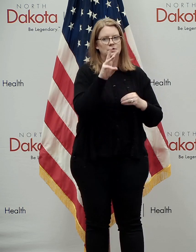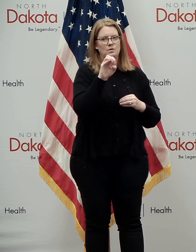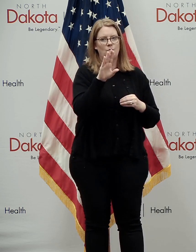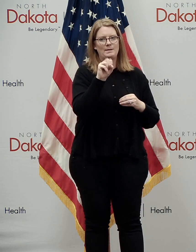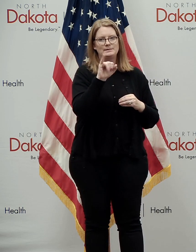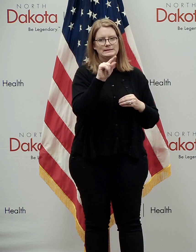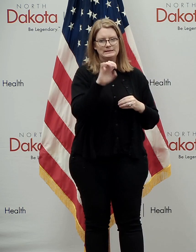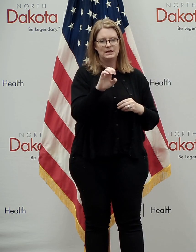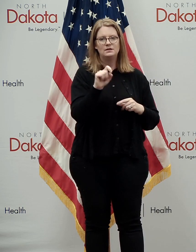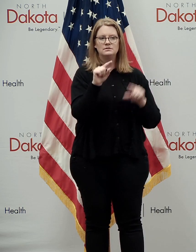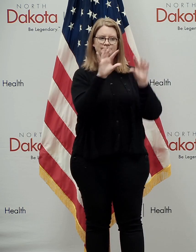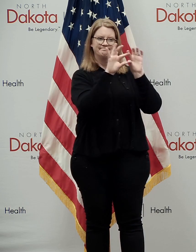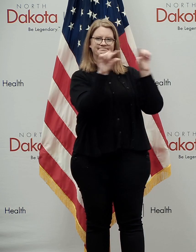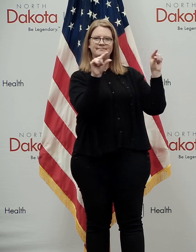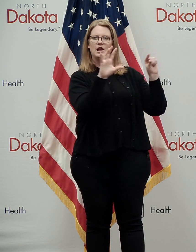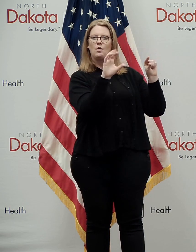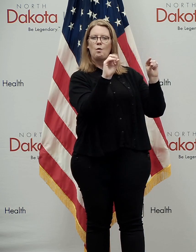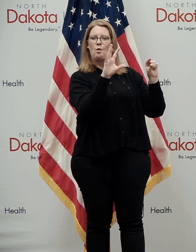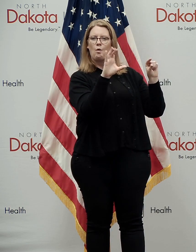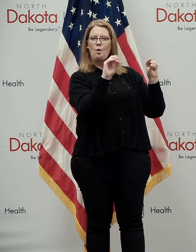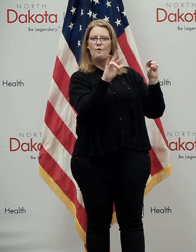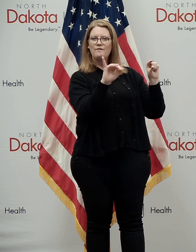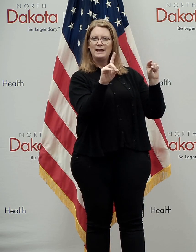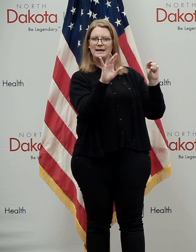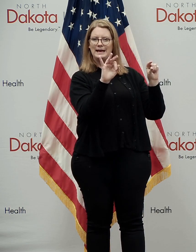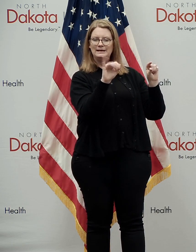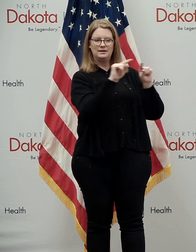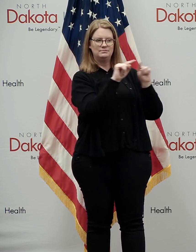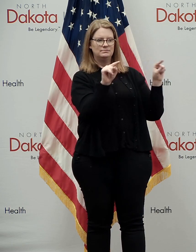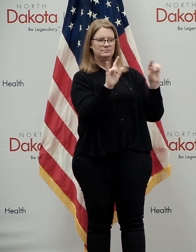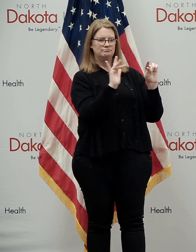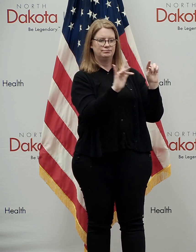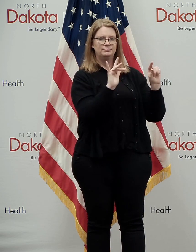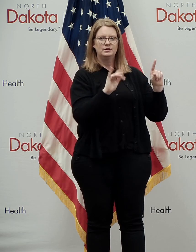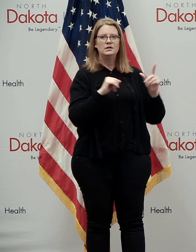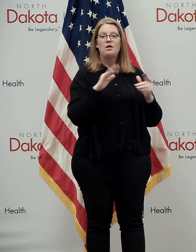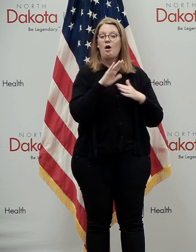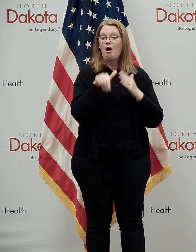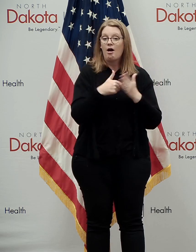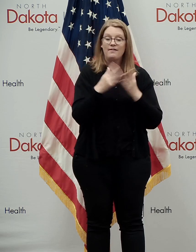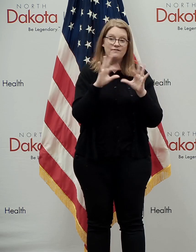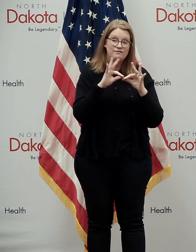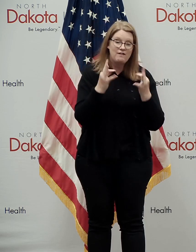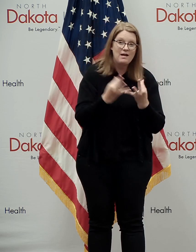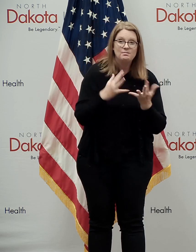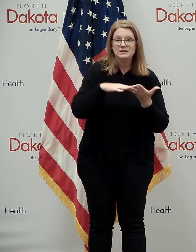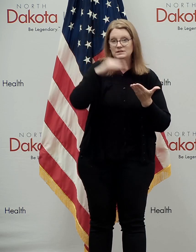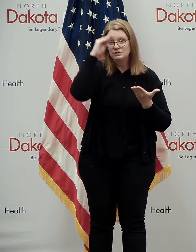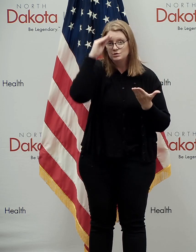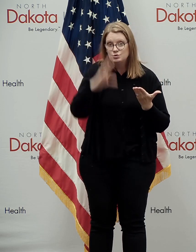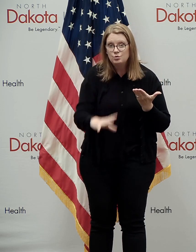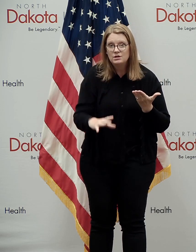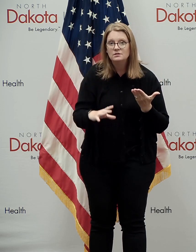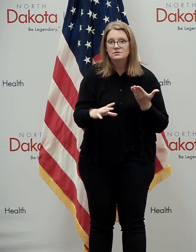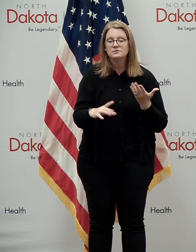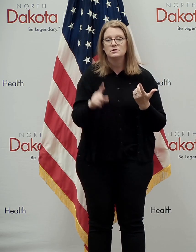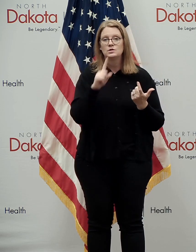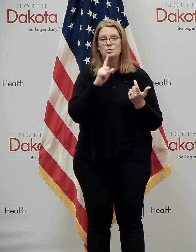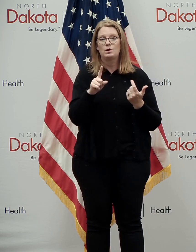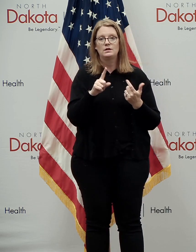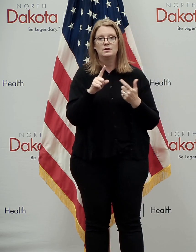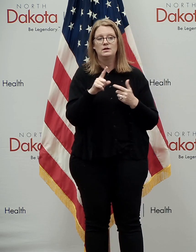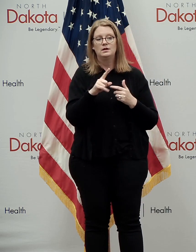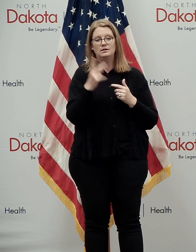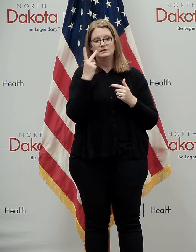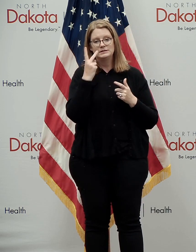under our COVID-19. We're encouraging all school districts, all family members, all students themselves to empower themselves and